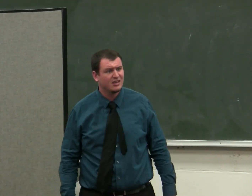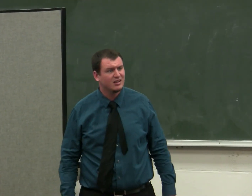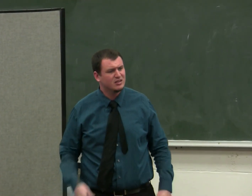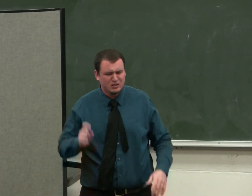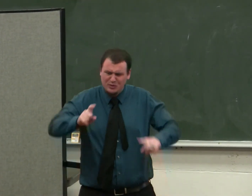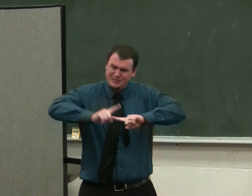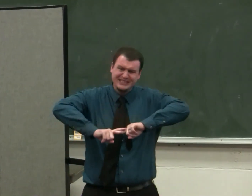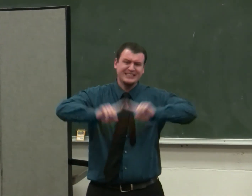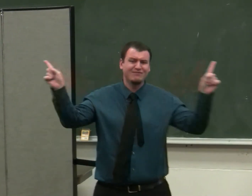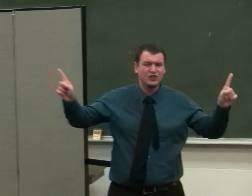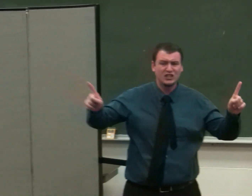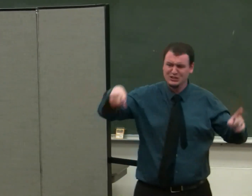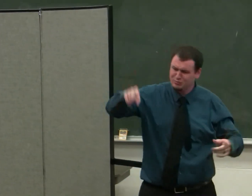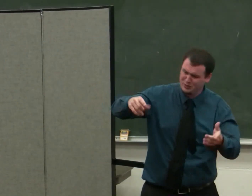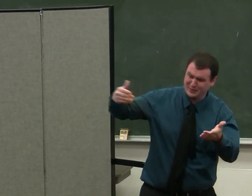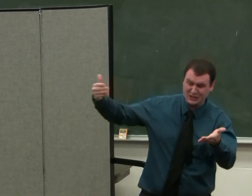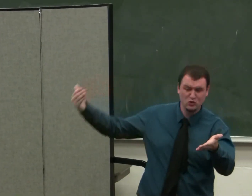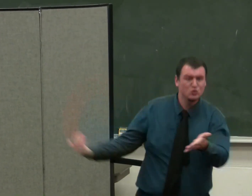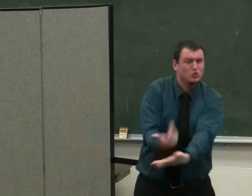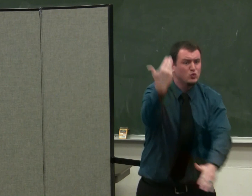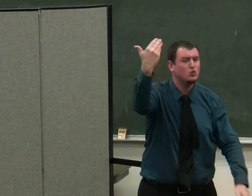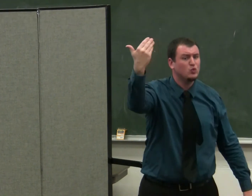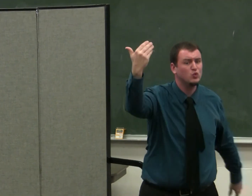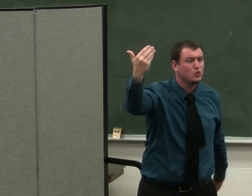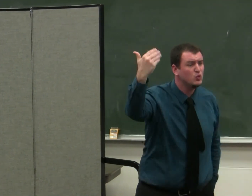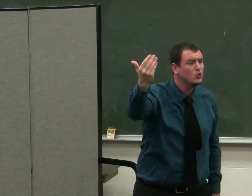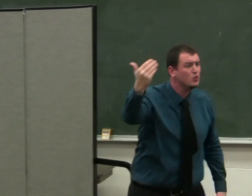clean. It's supposed to be different. It's supposed to be new.